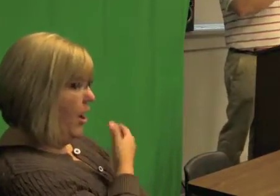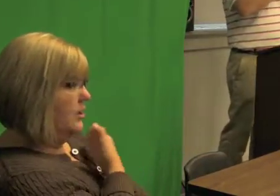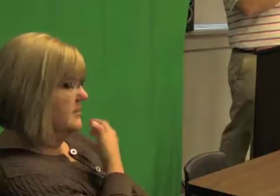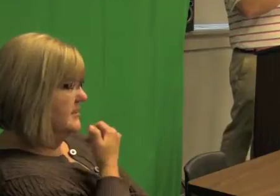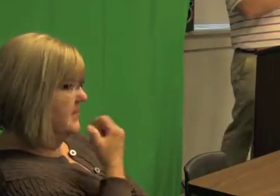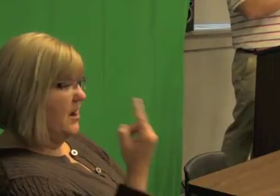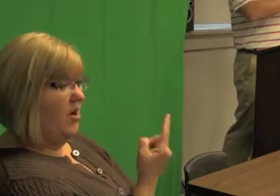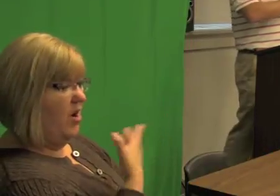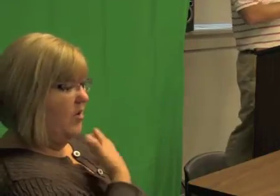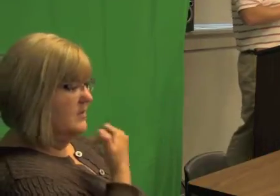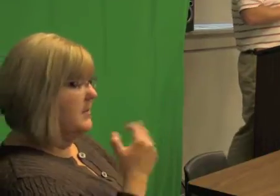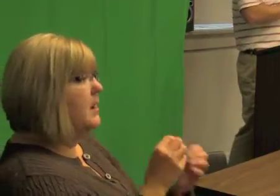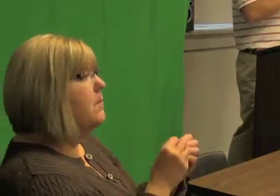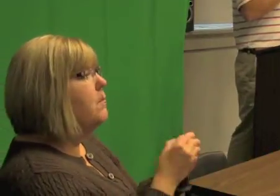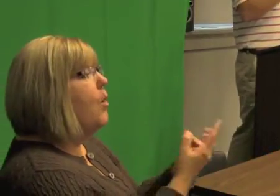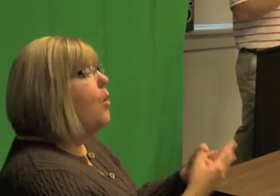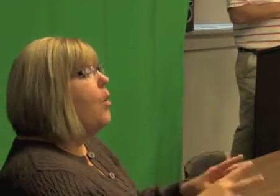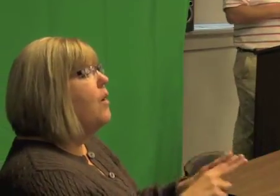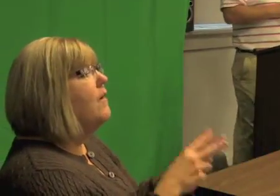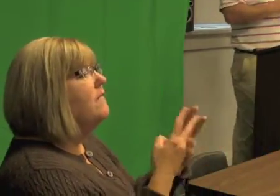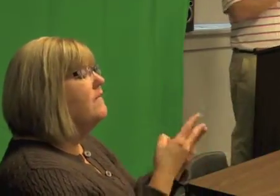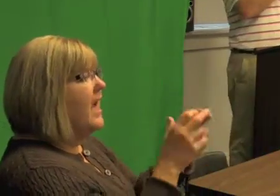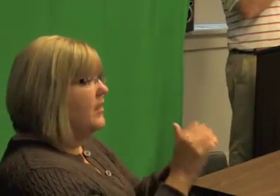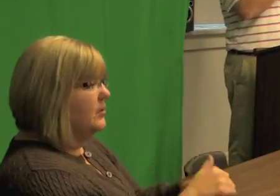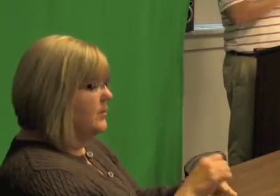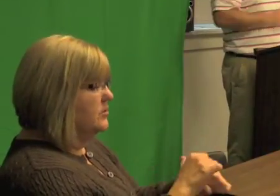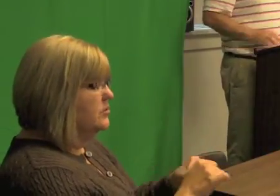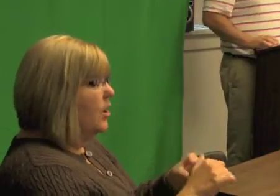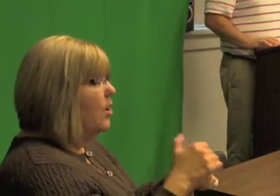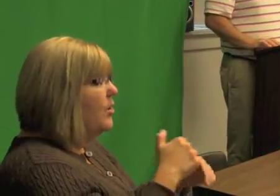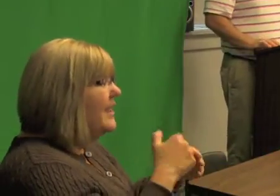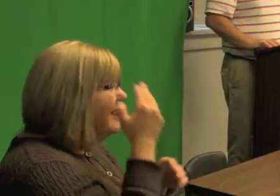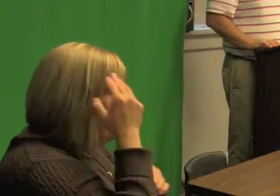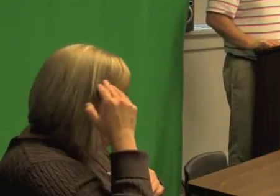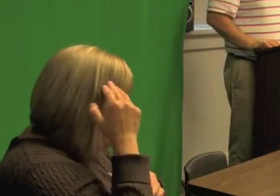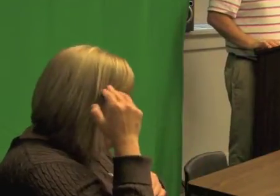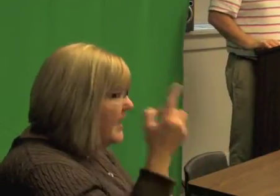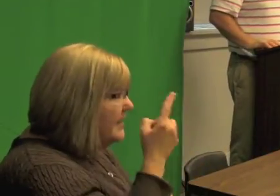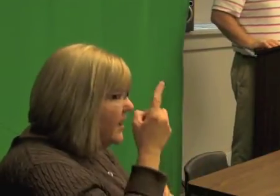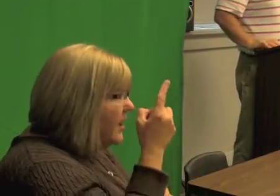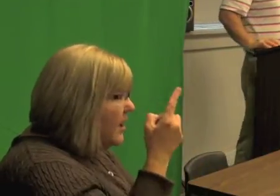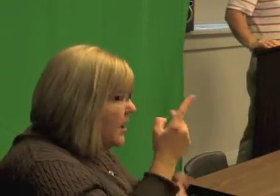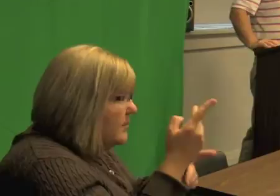always better. It's always more valuable. So in the consumer's mind, theirs is always positioned a little bit higher.